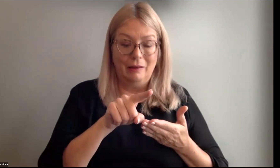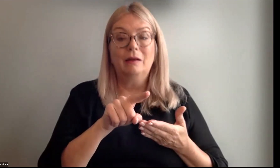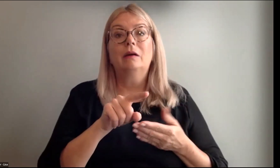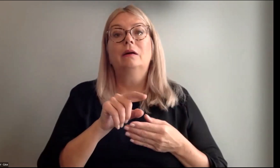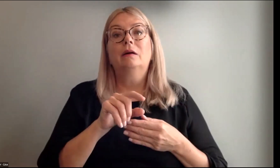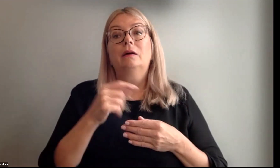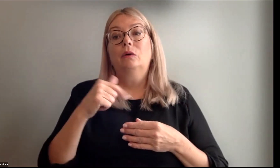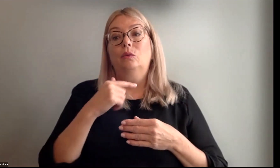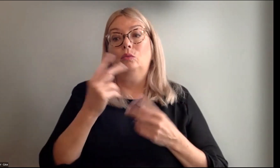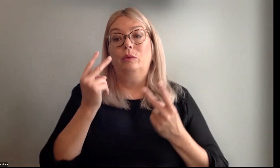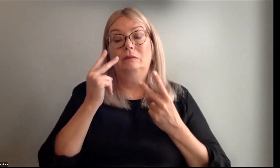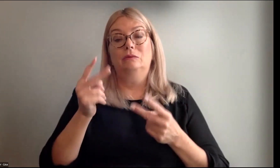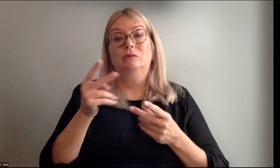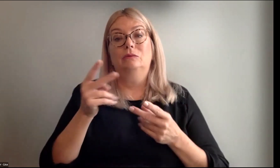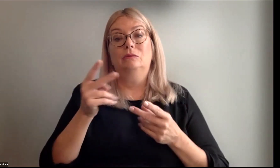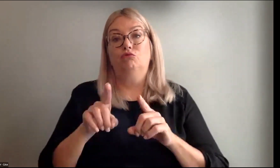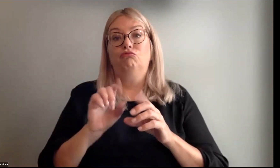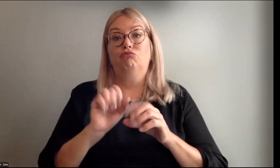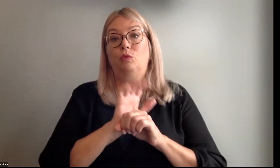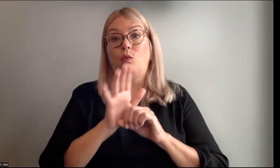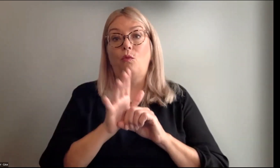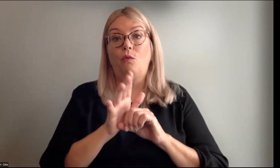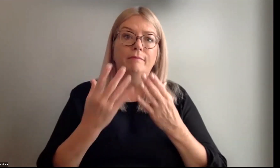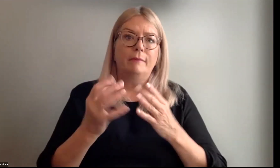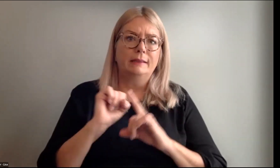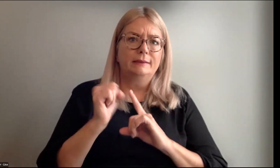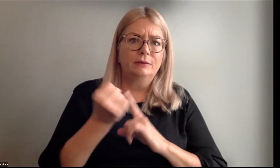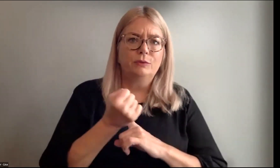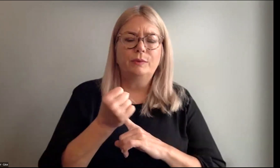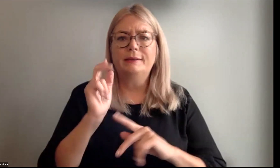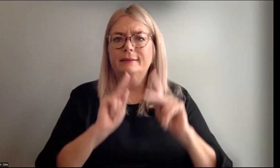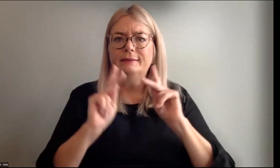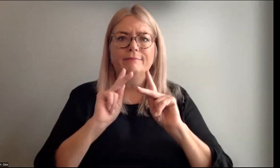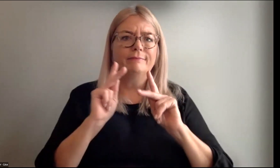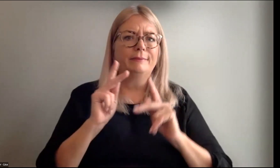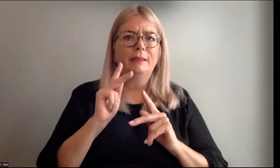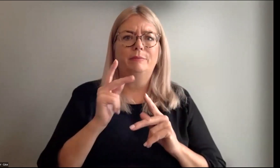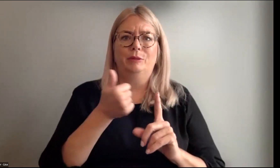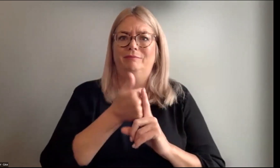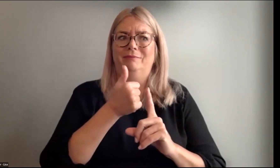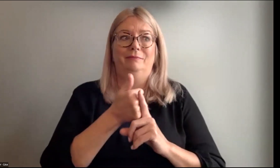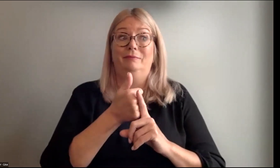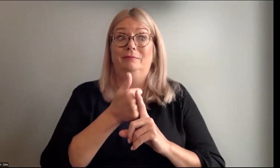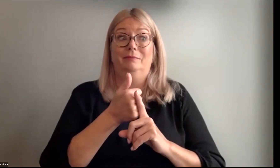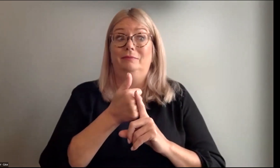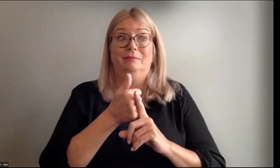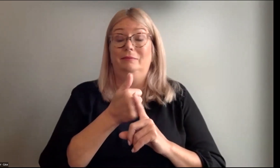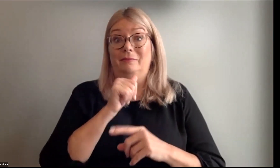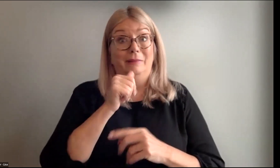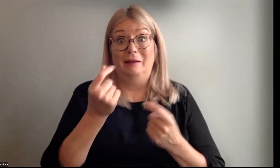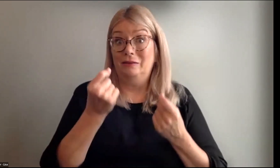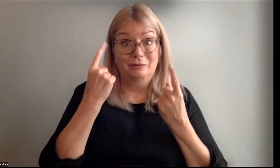the pandemic a lot of occasions where folks genuinely did not understand why they were or were not